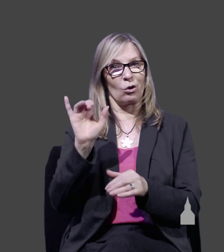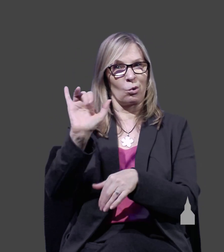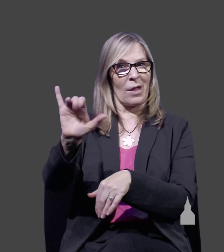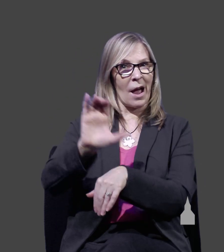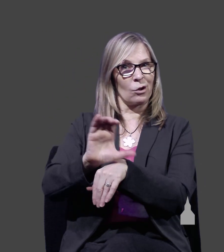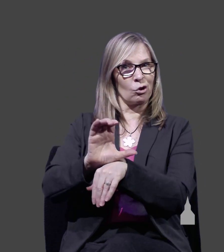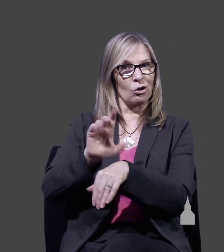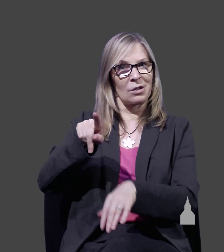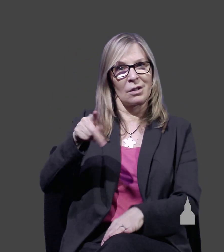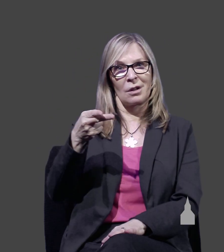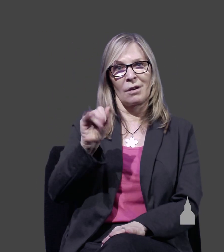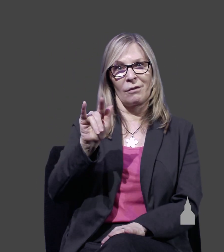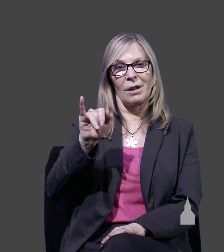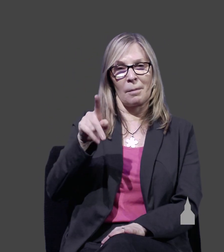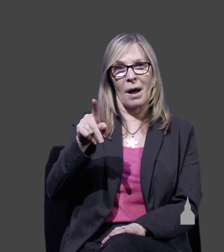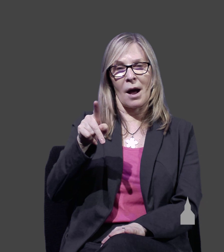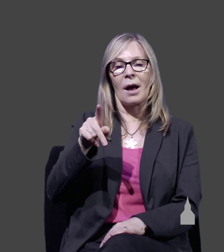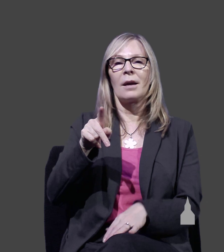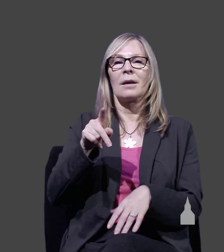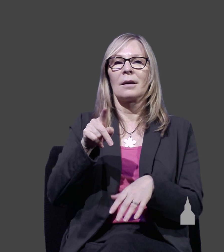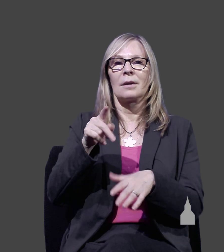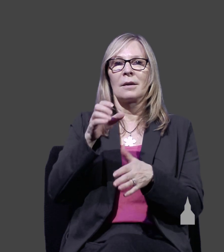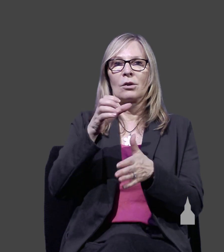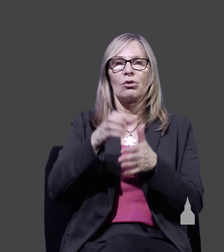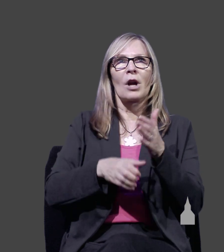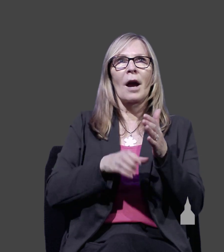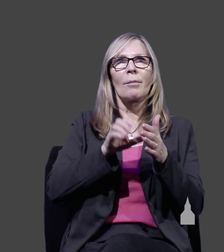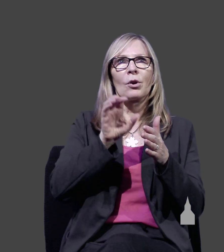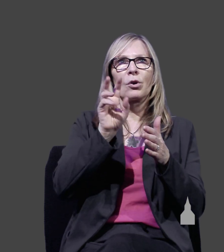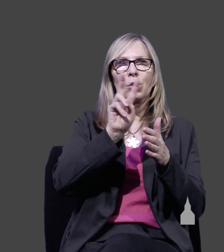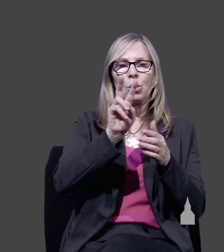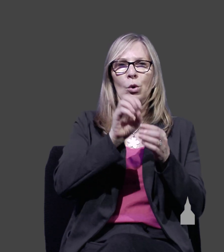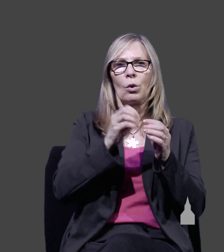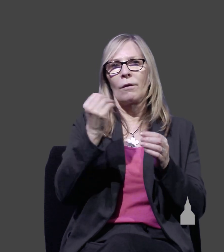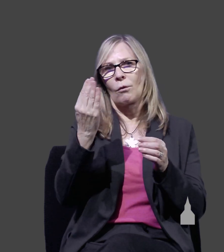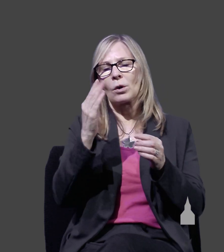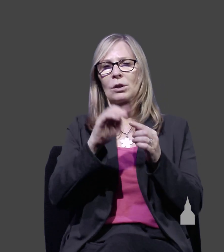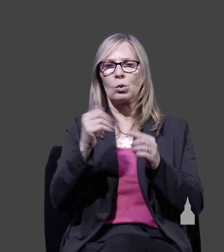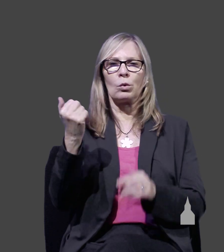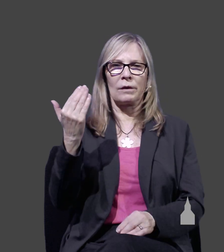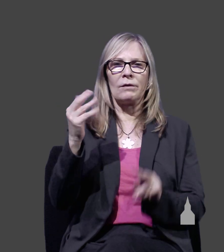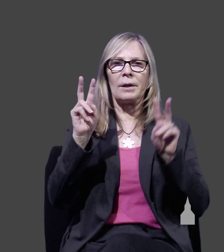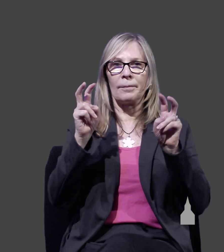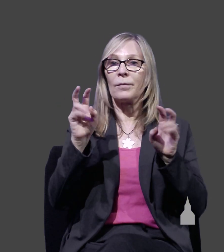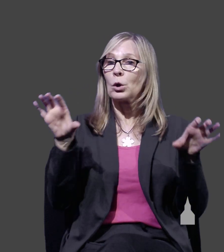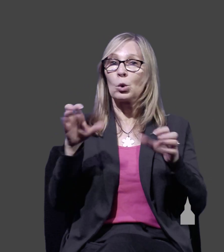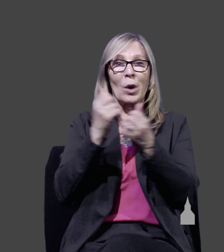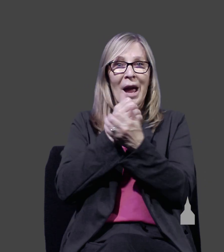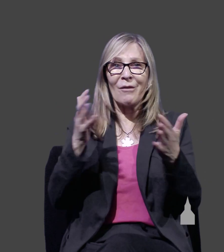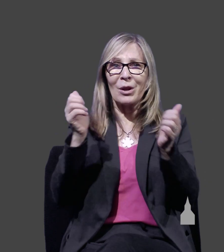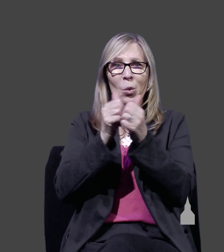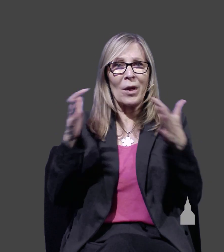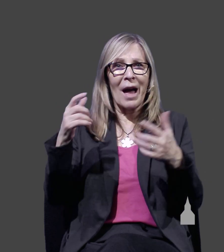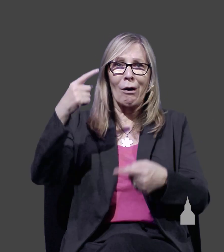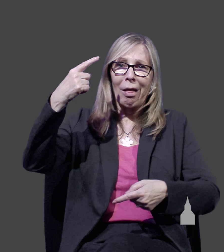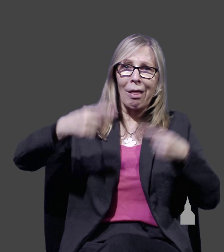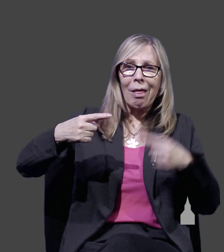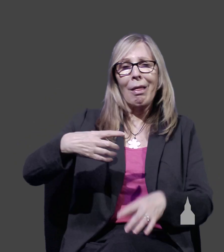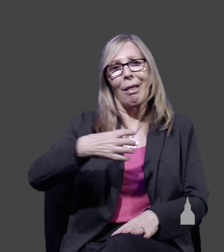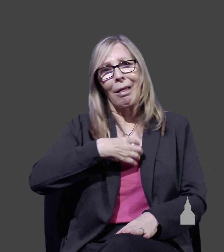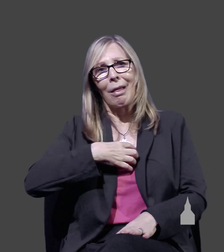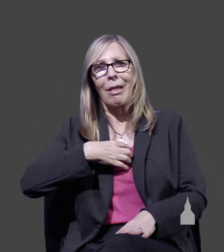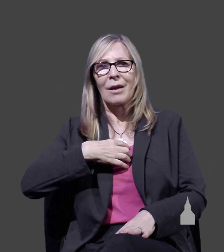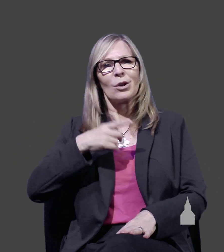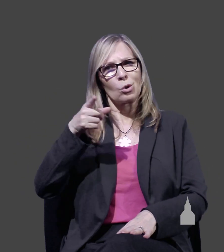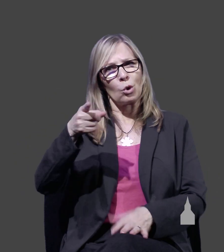Philippi, Philippians 2, 14 and 15. Do all things without grumbling or disputing, so that you will prove yourselves to be blameless